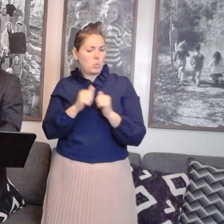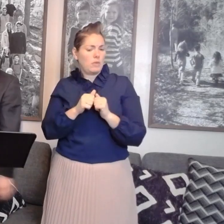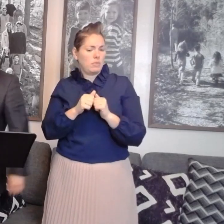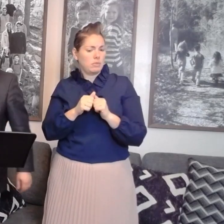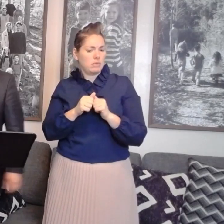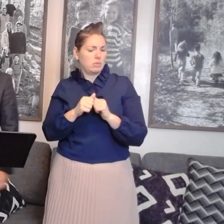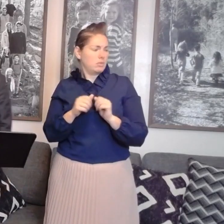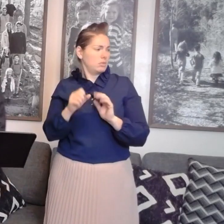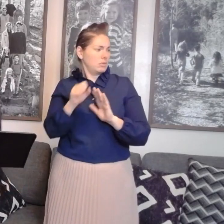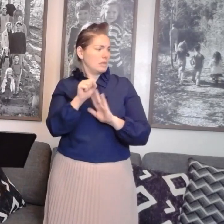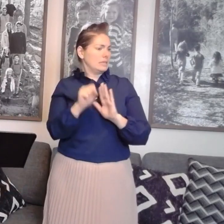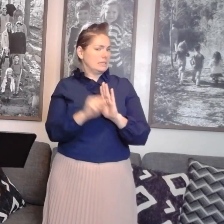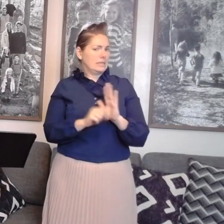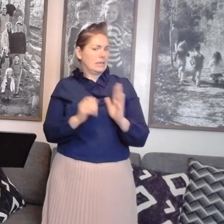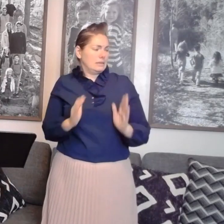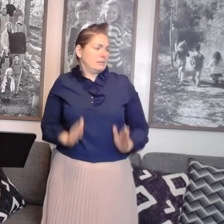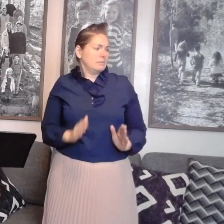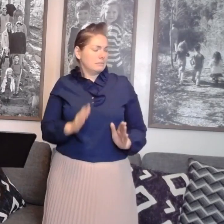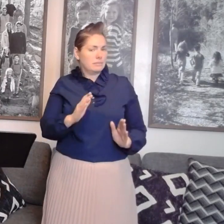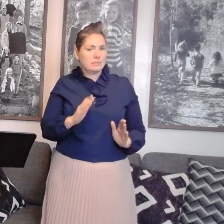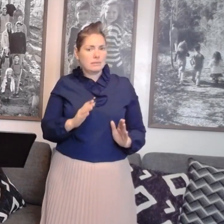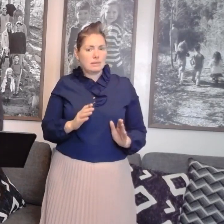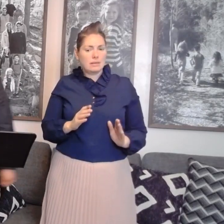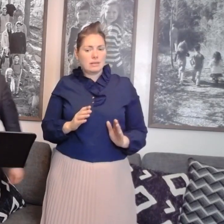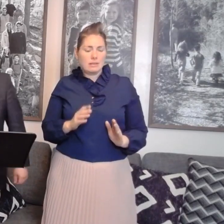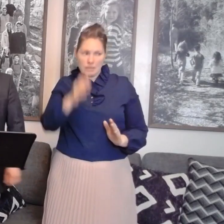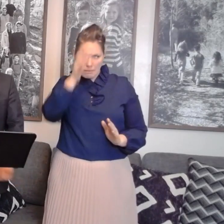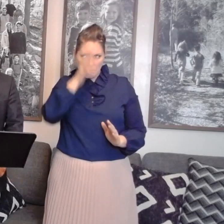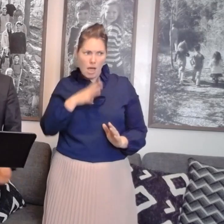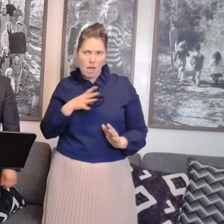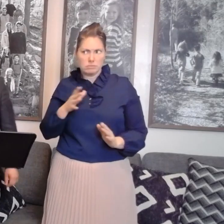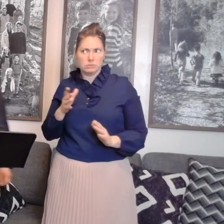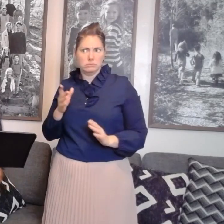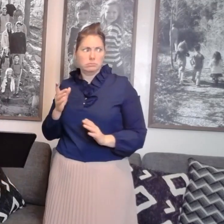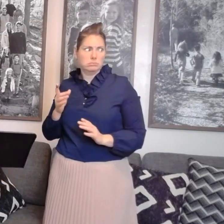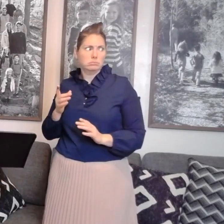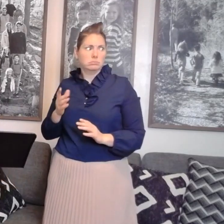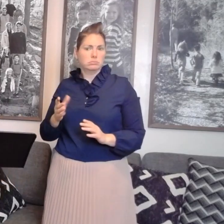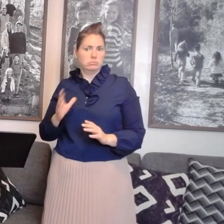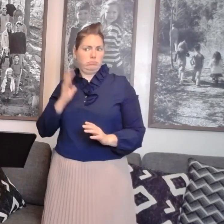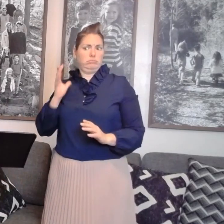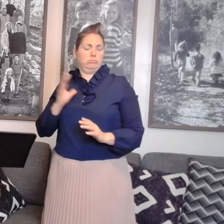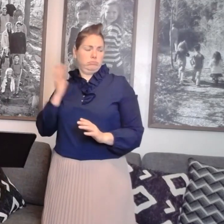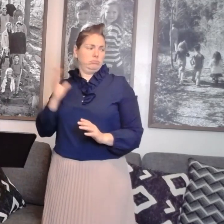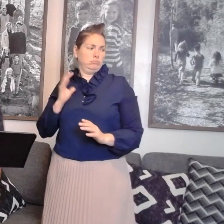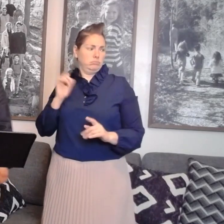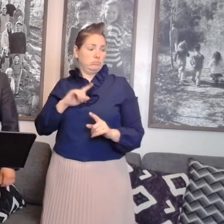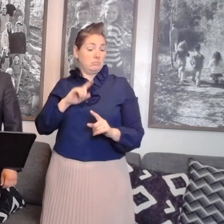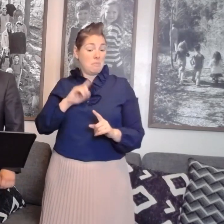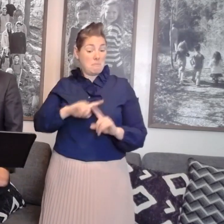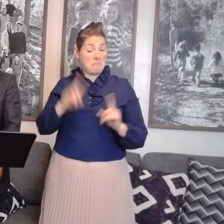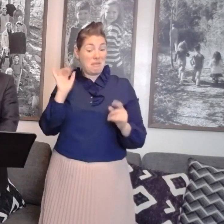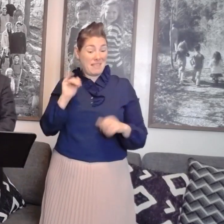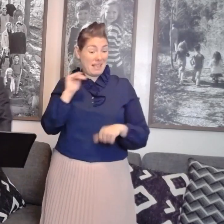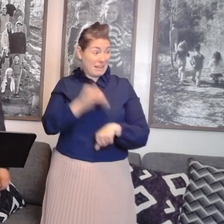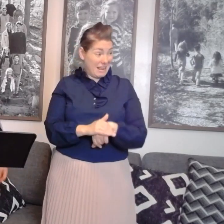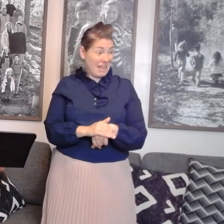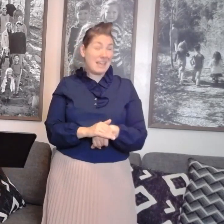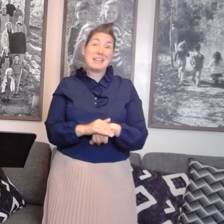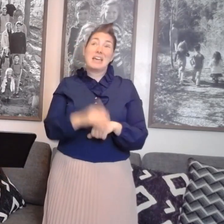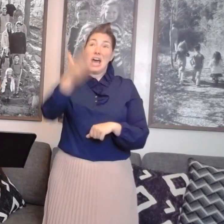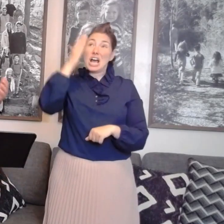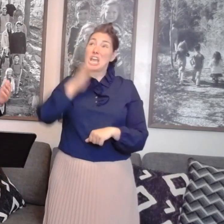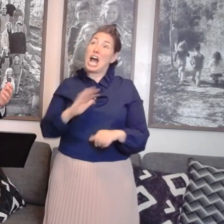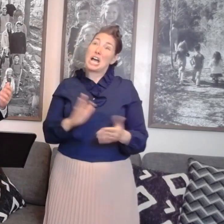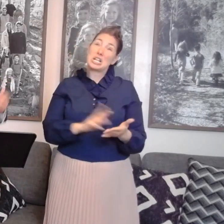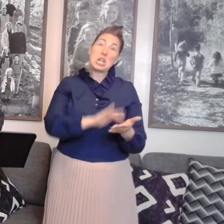statesman. The man was put together. But that night, when the glory of God came down,